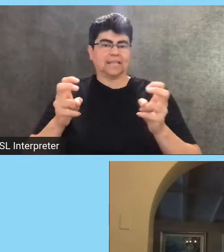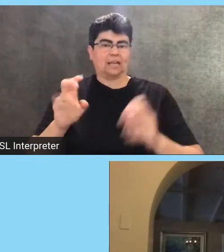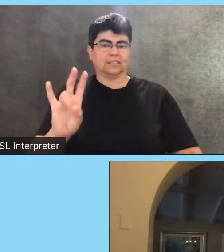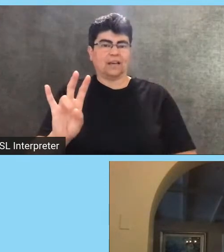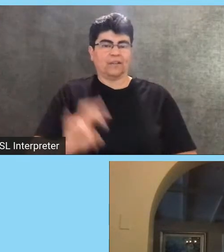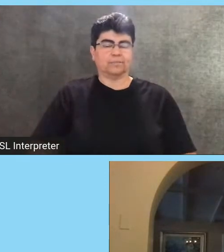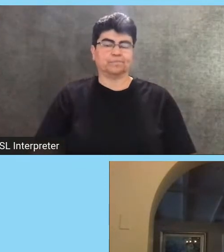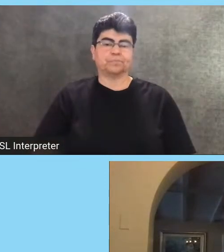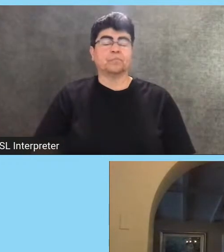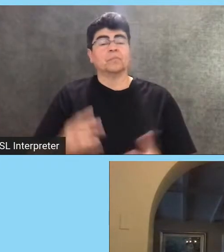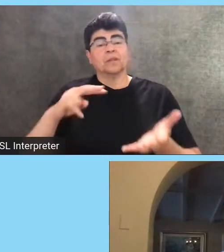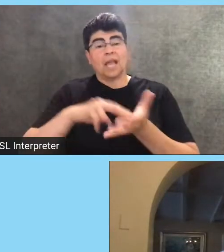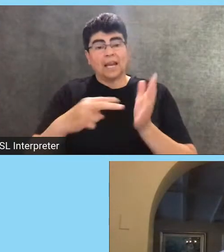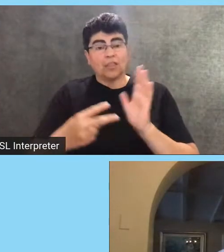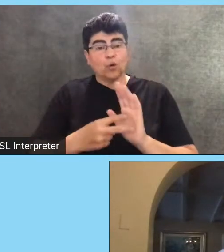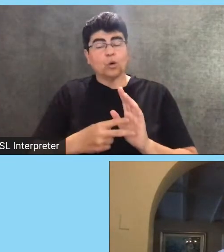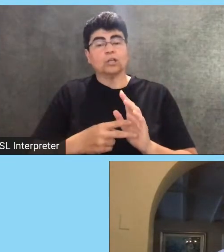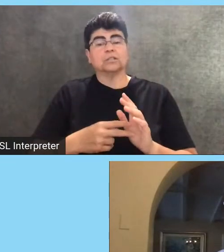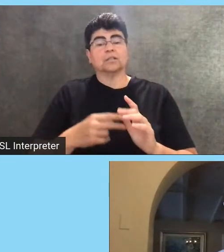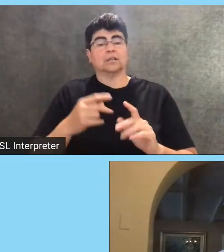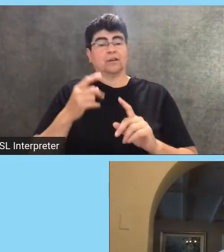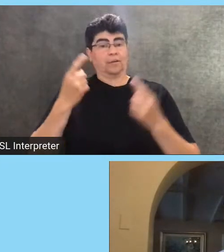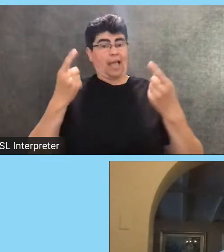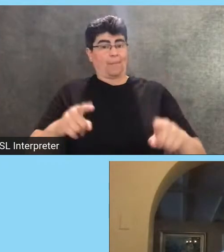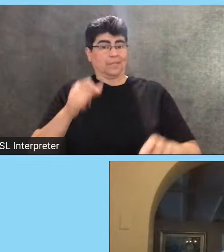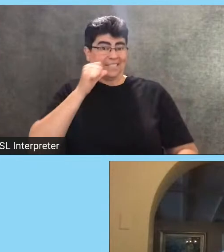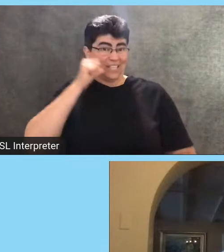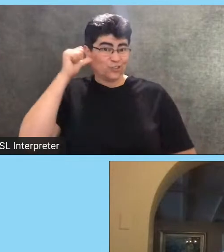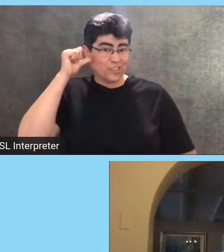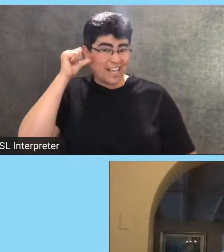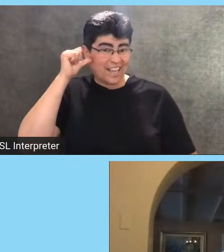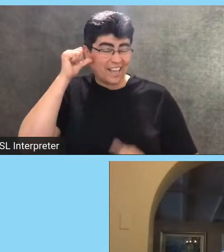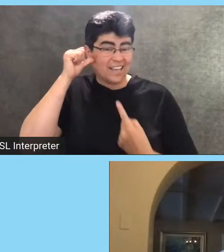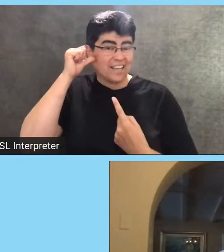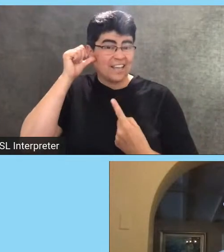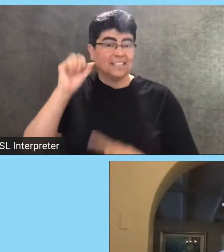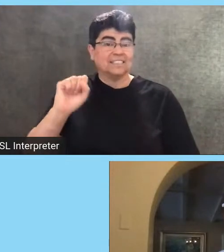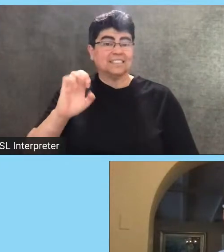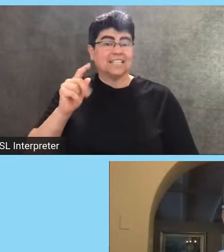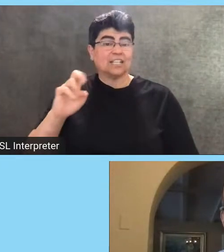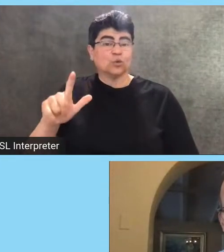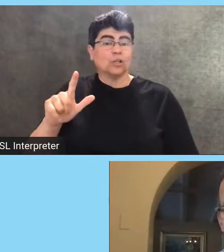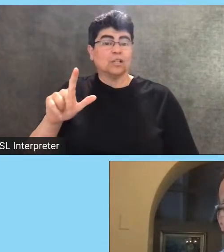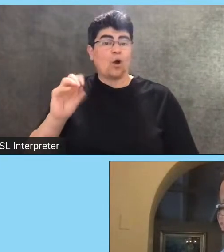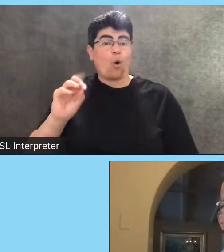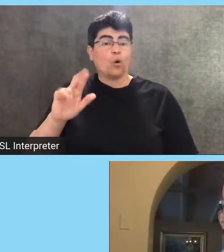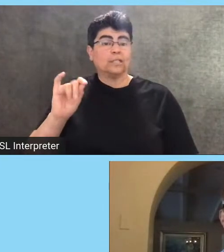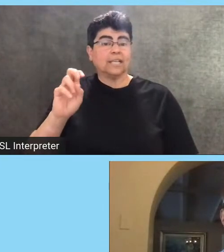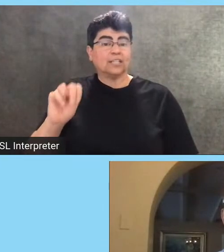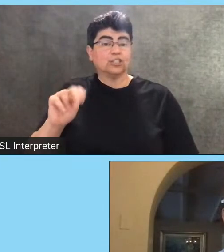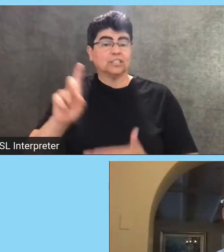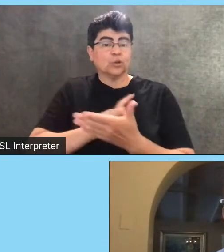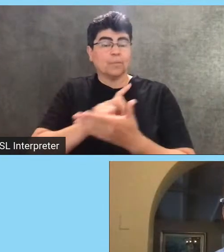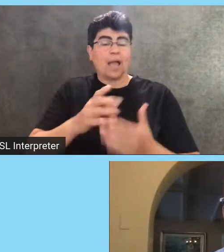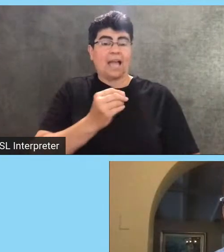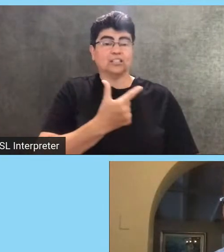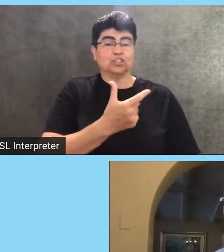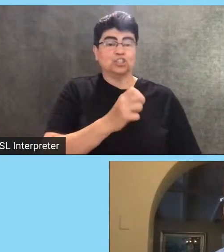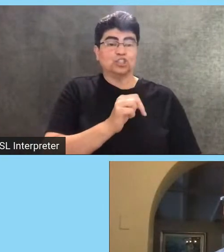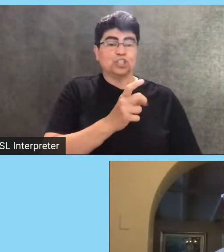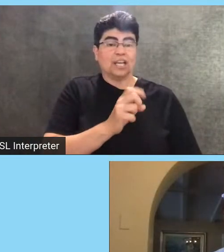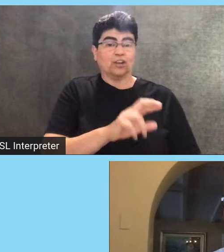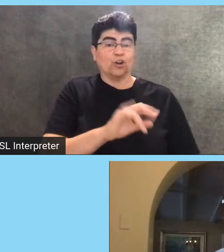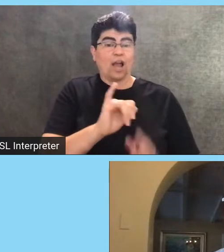So, in other words, as of yesterday, sexual orientation discrimination and gender identity